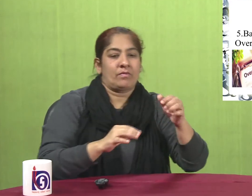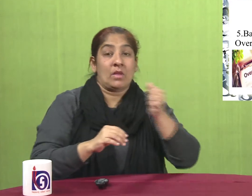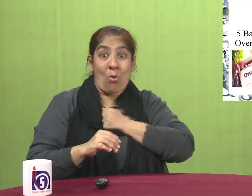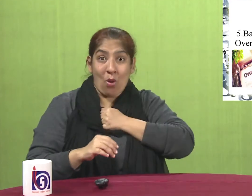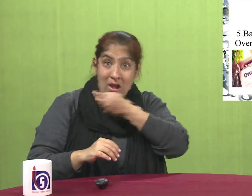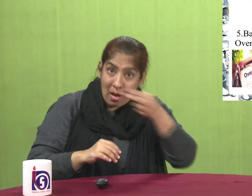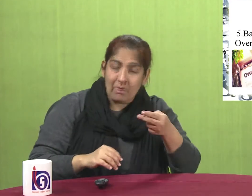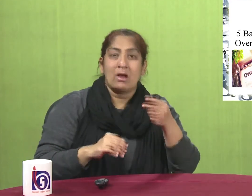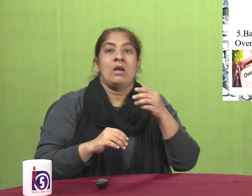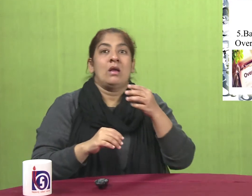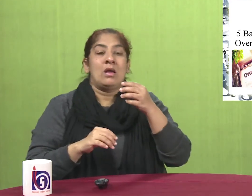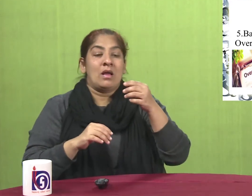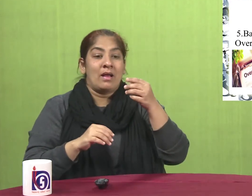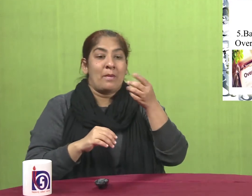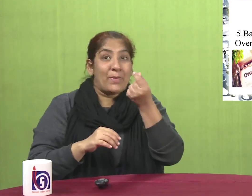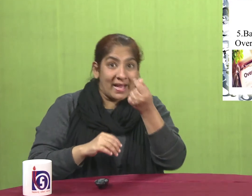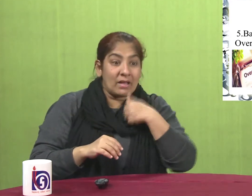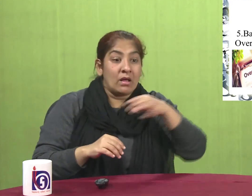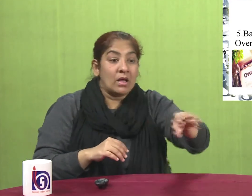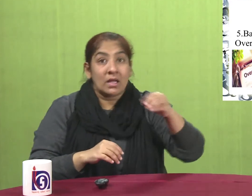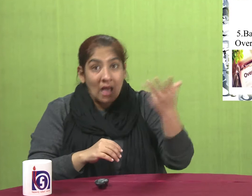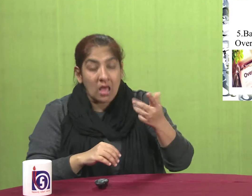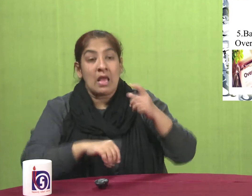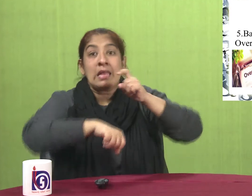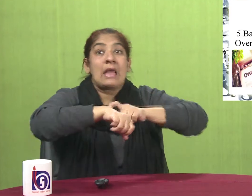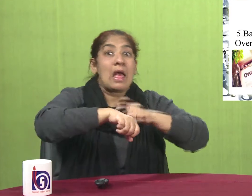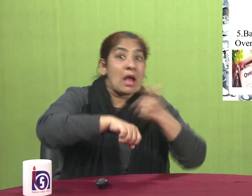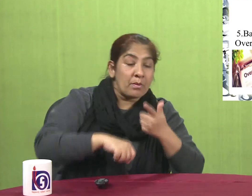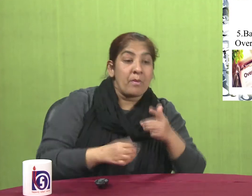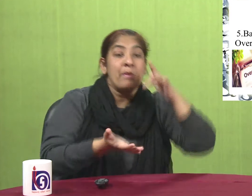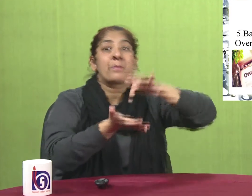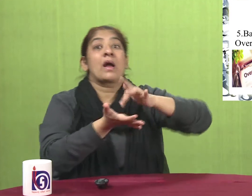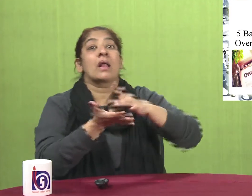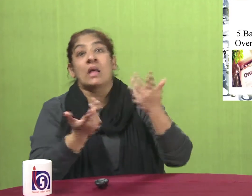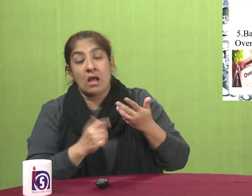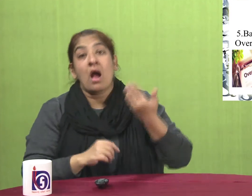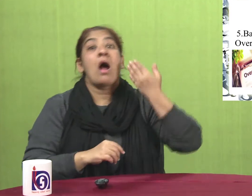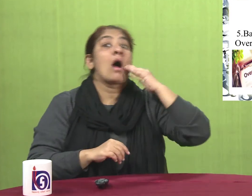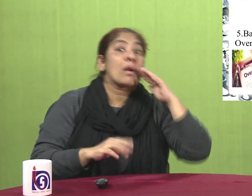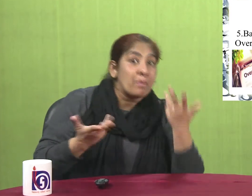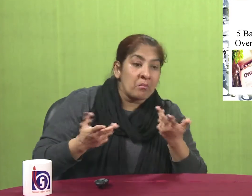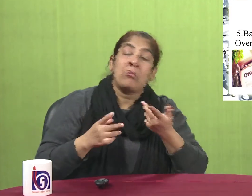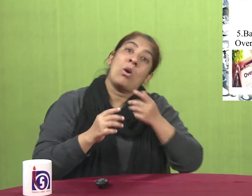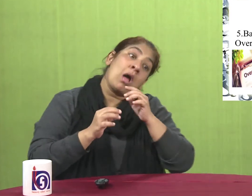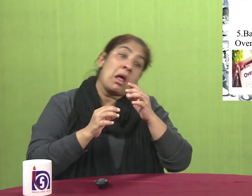or SMS alerts to you about the time